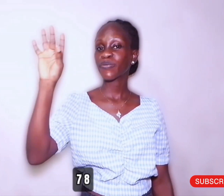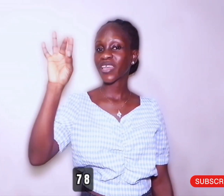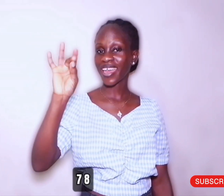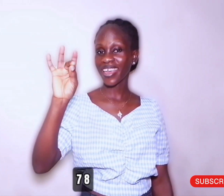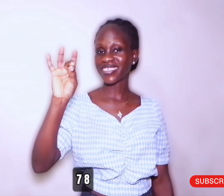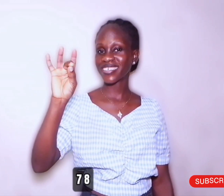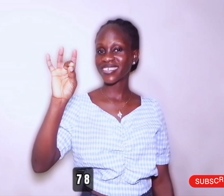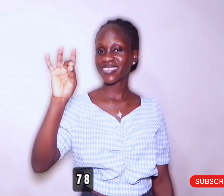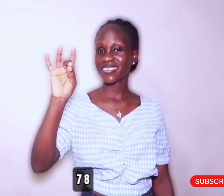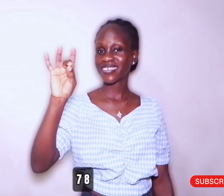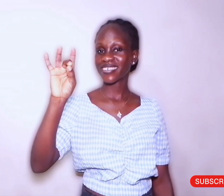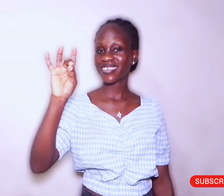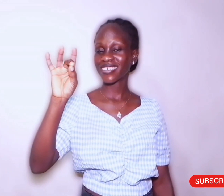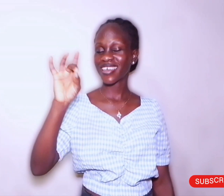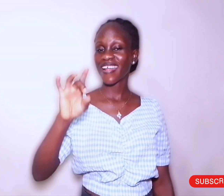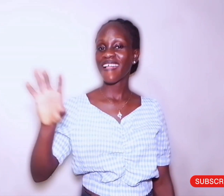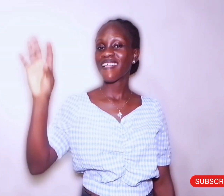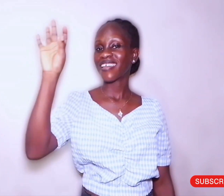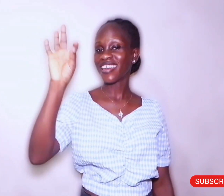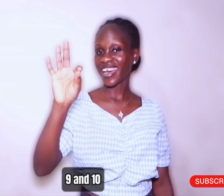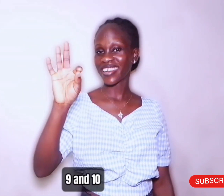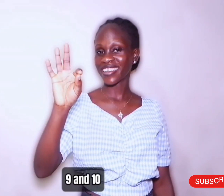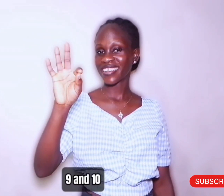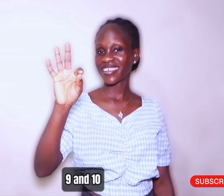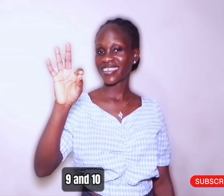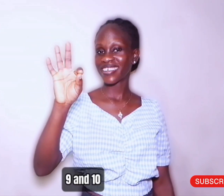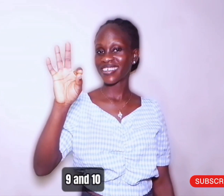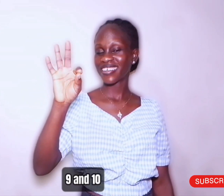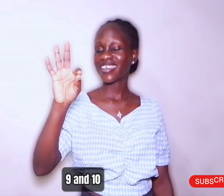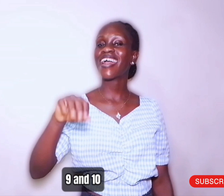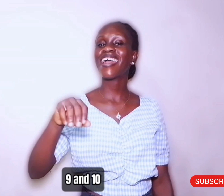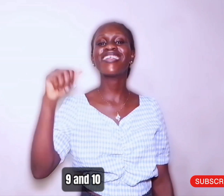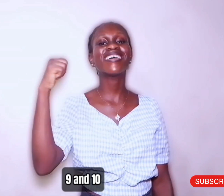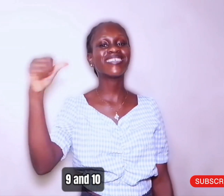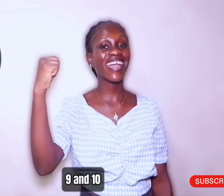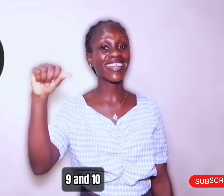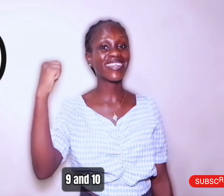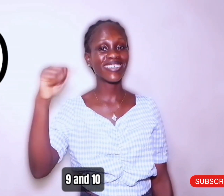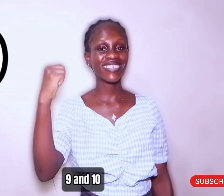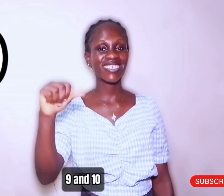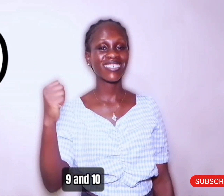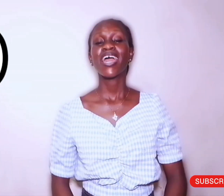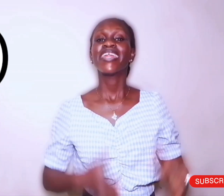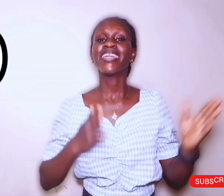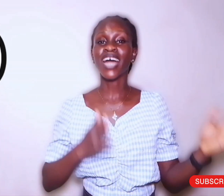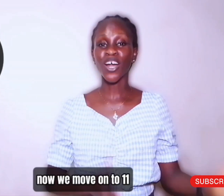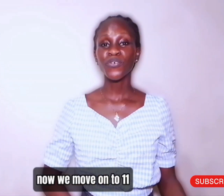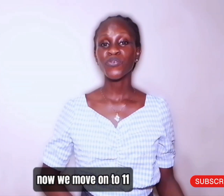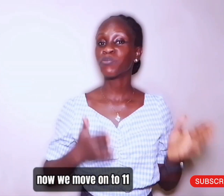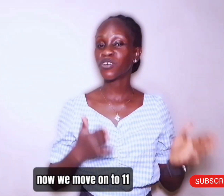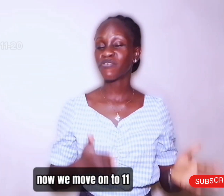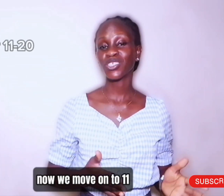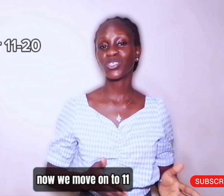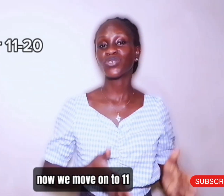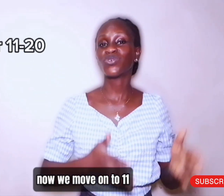8, 9, and 10. Now we move on to